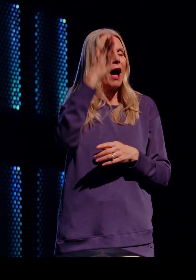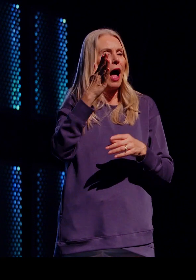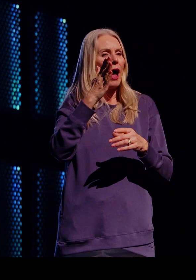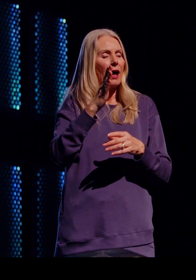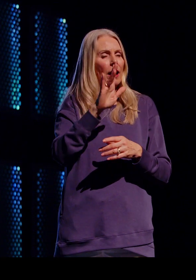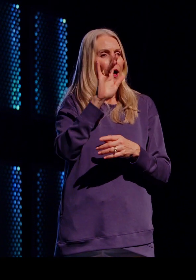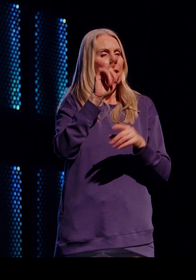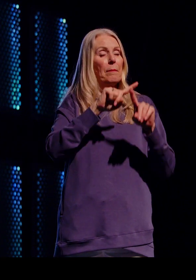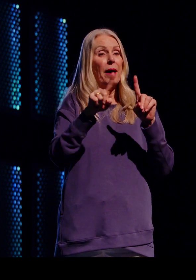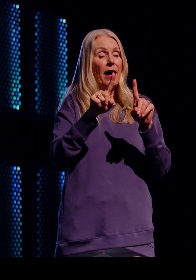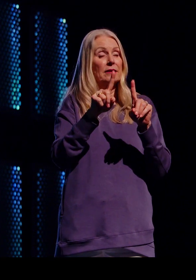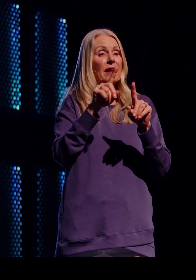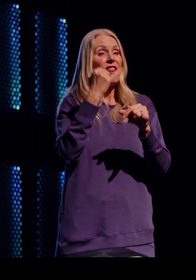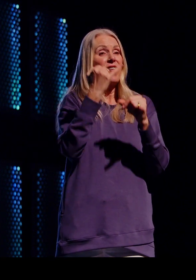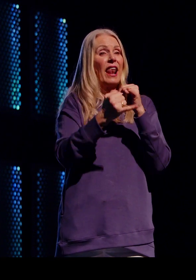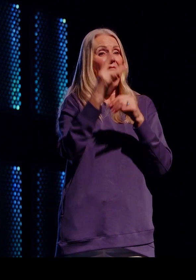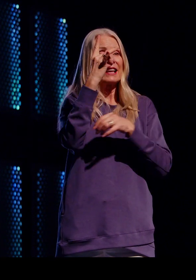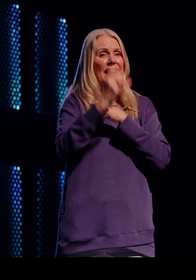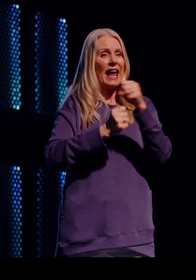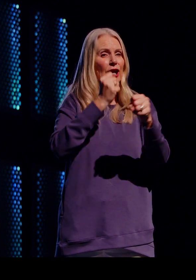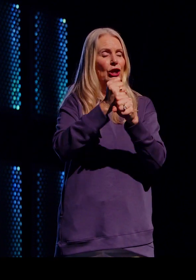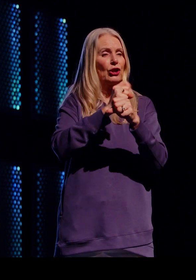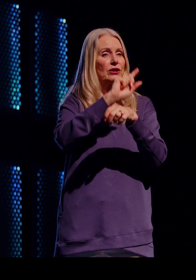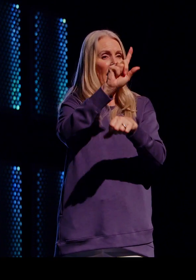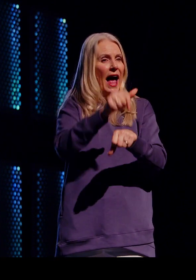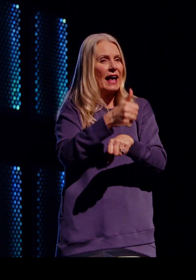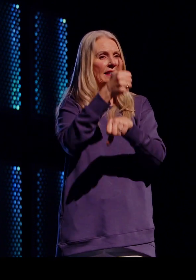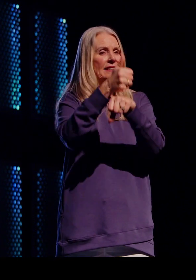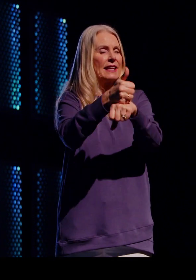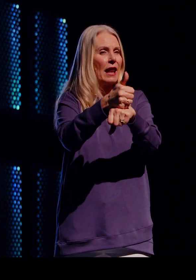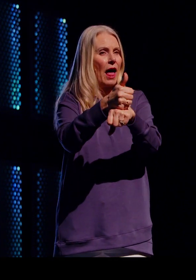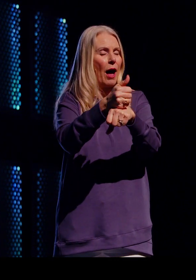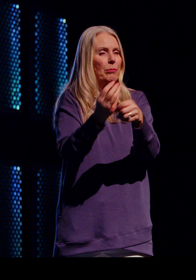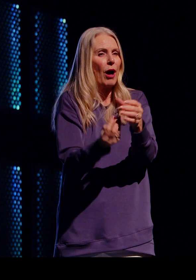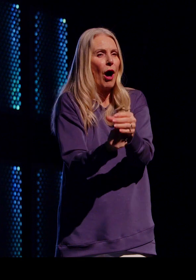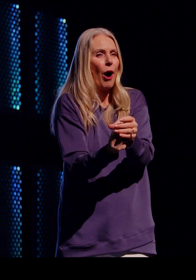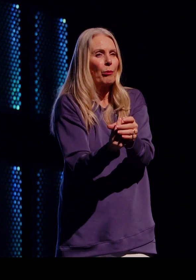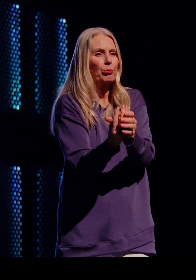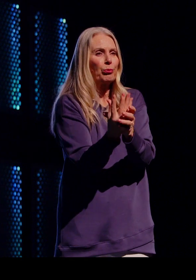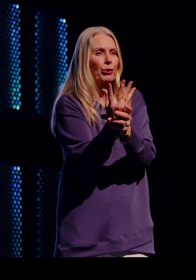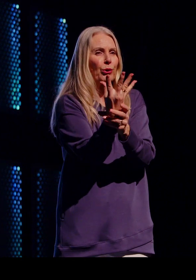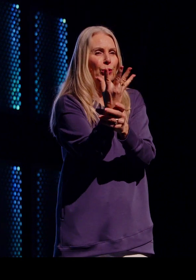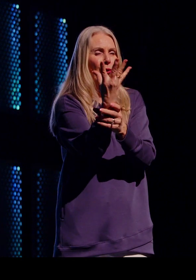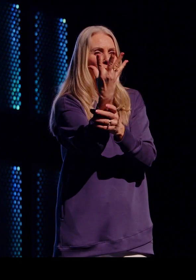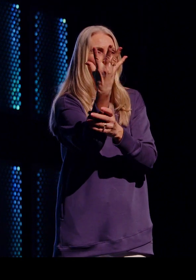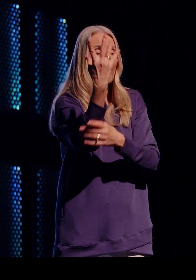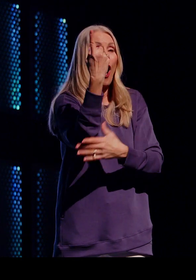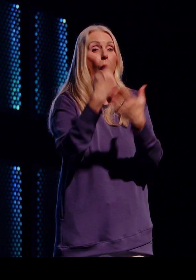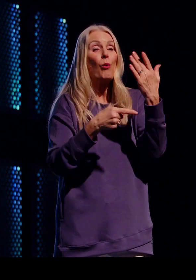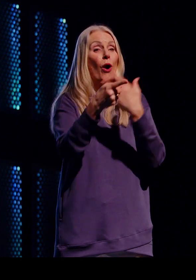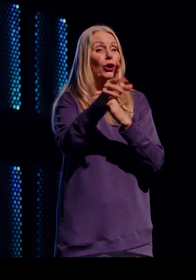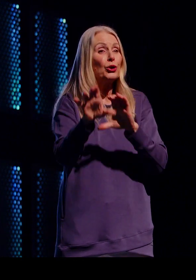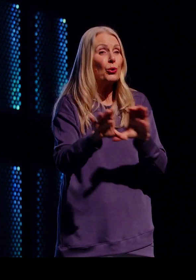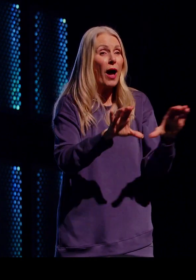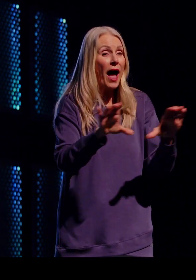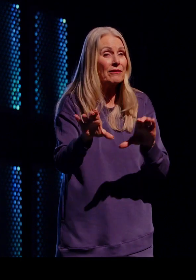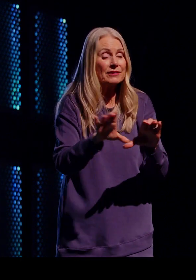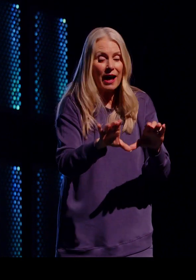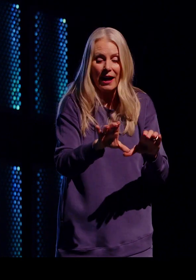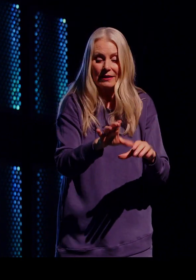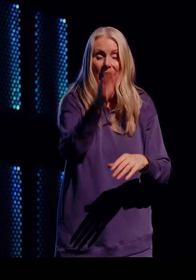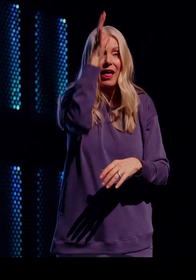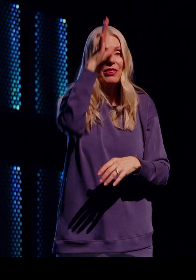last 8 years have set up a birthing of what you've done that now the men